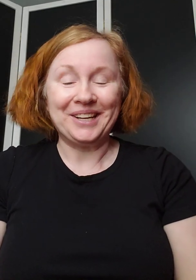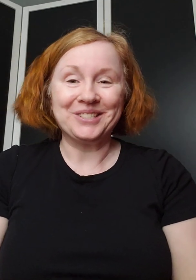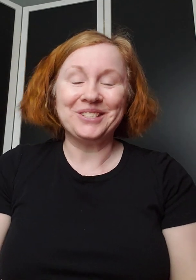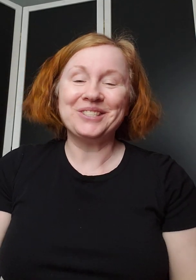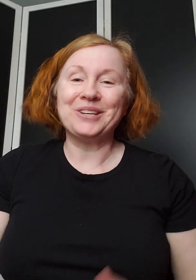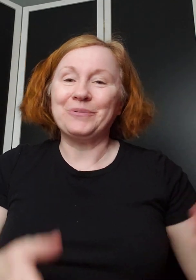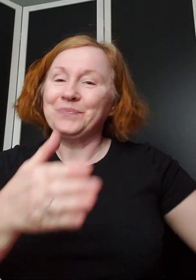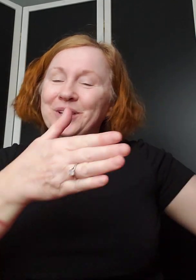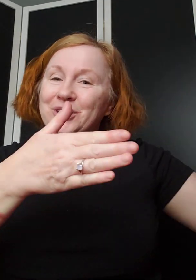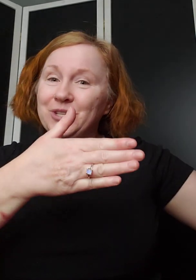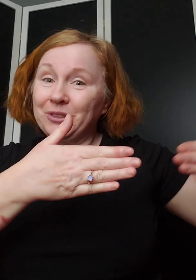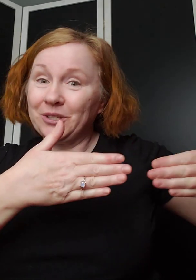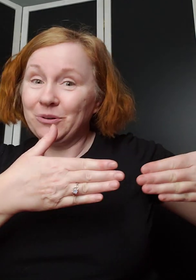us. So shut the door.